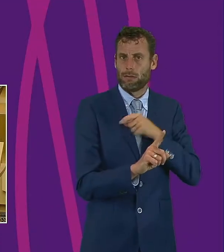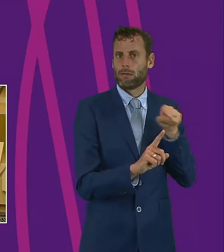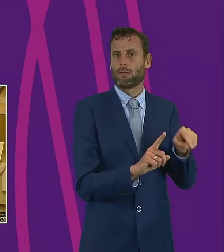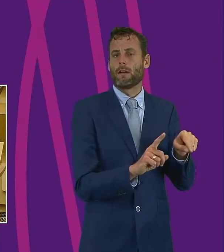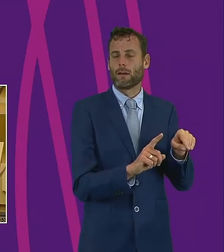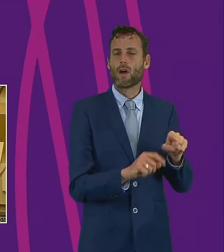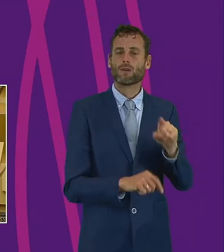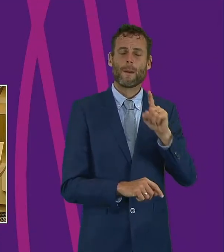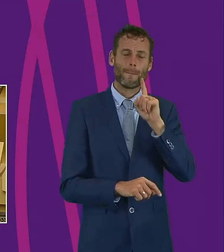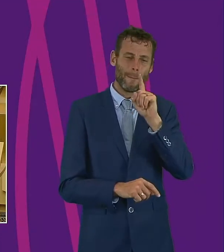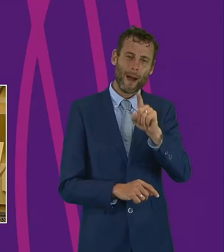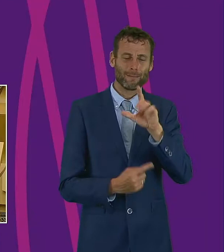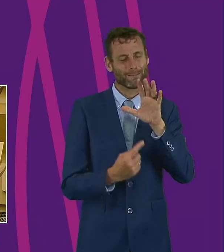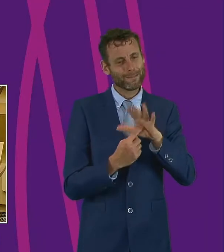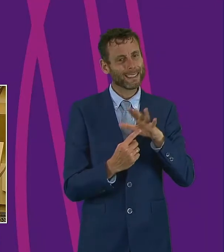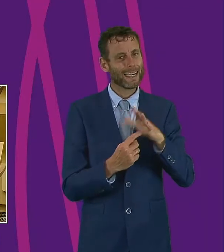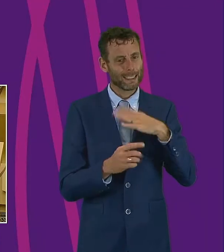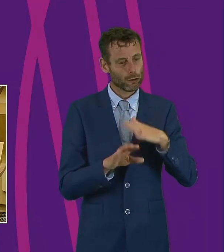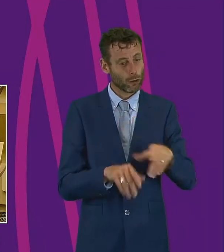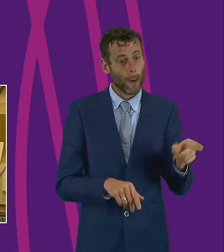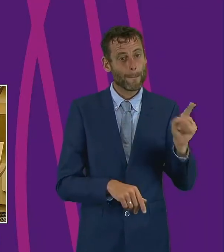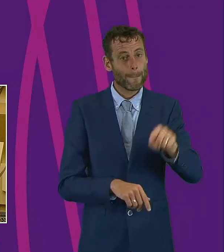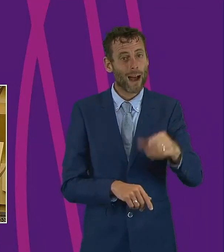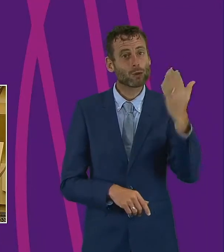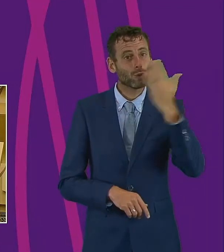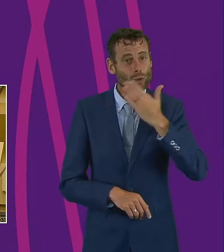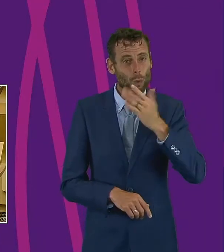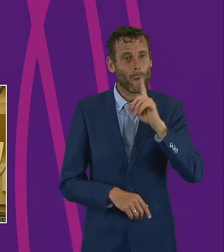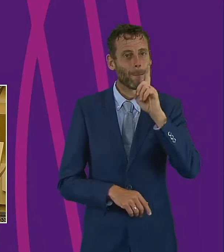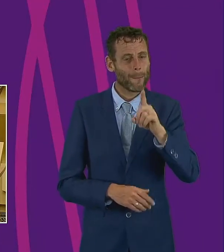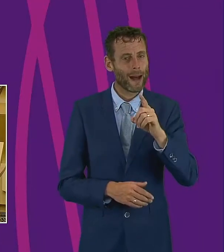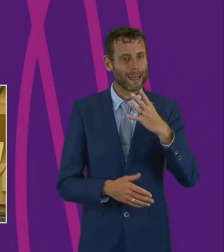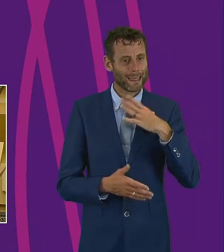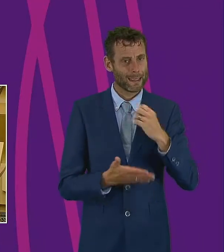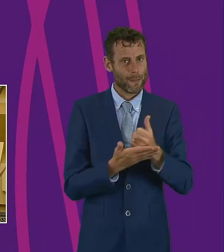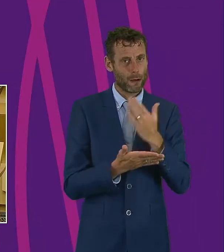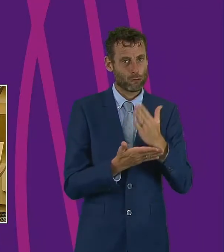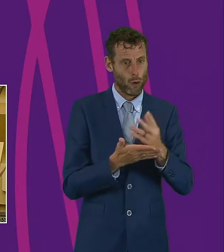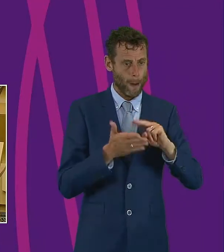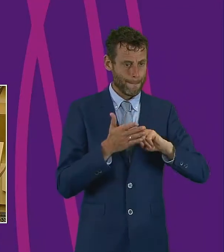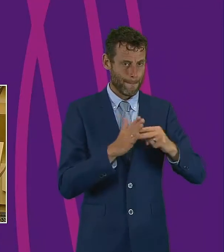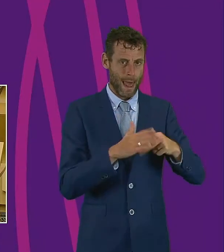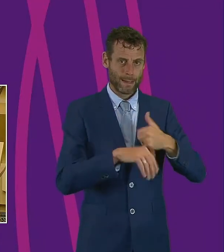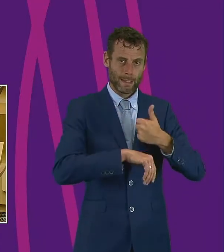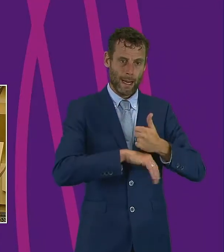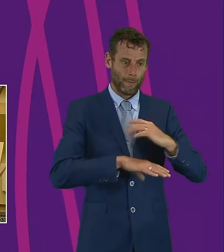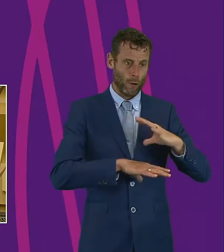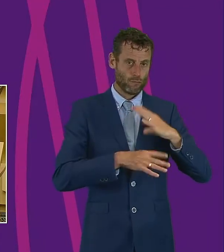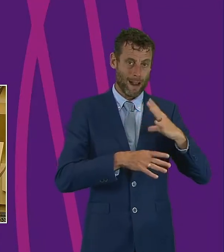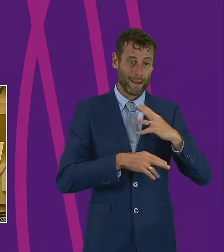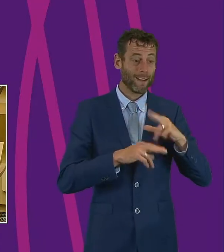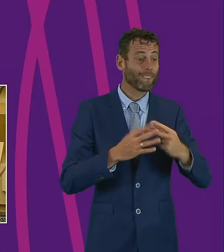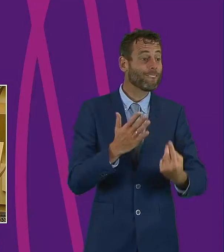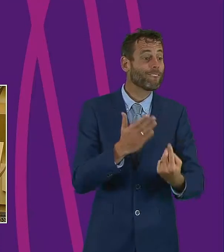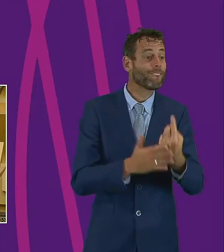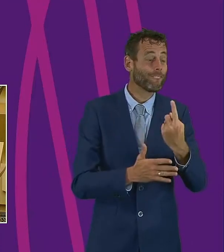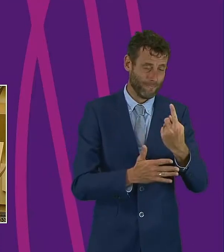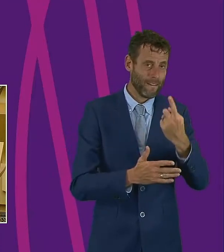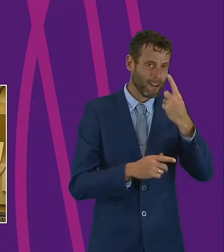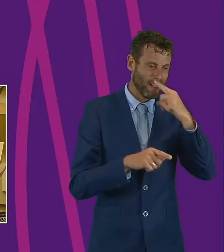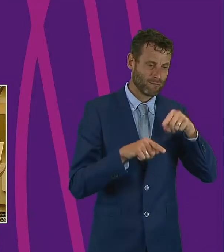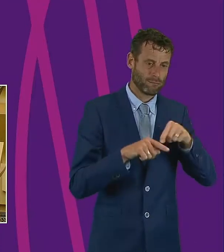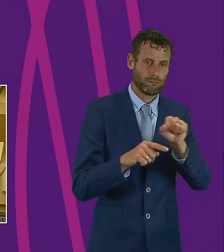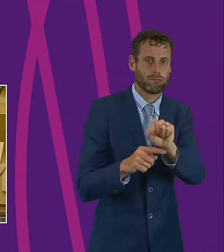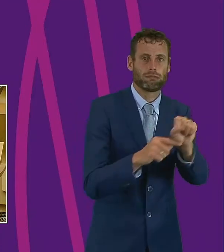getting kids back to school is so important, but making sure the right mitigations are in place to keep that safe is vital, and we take that responsibility